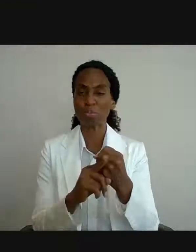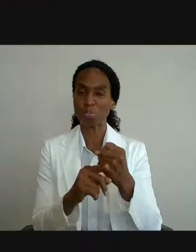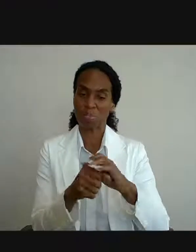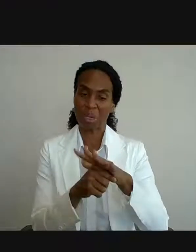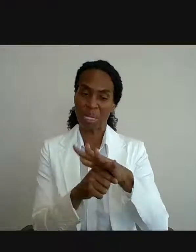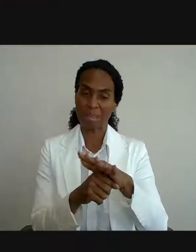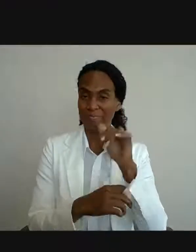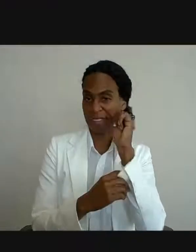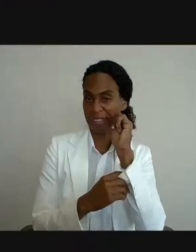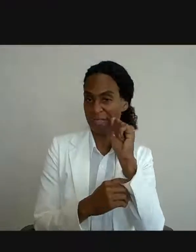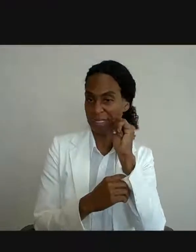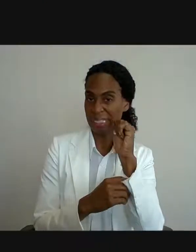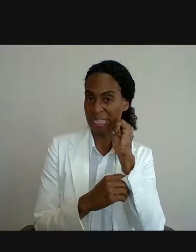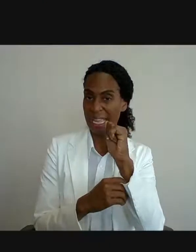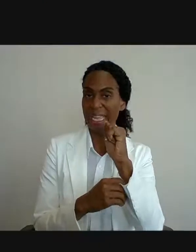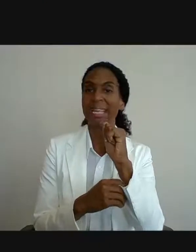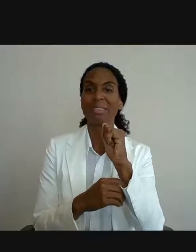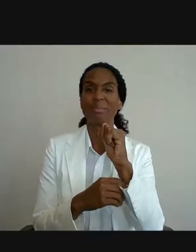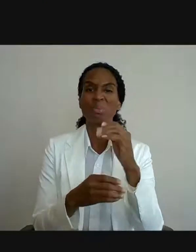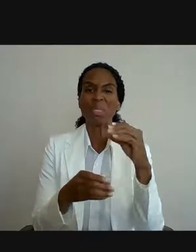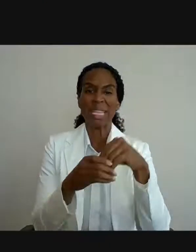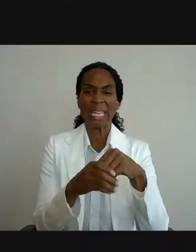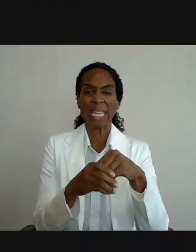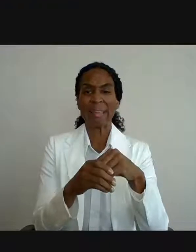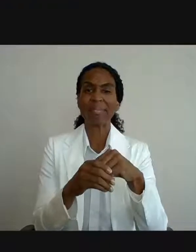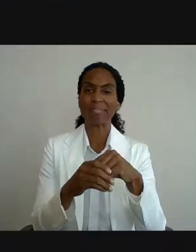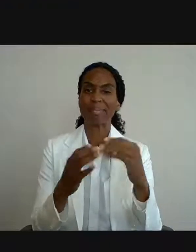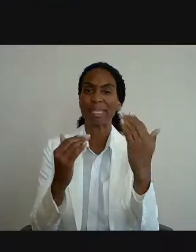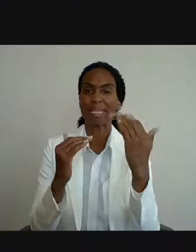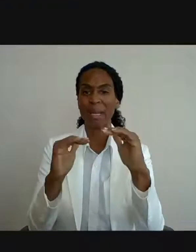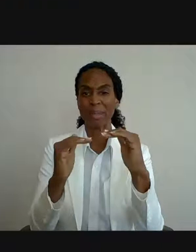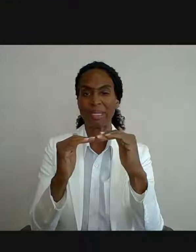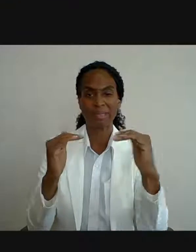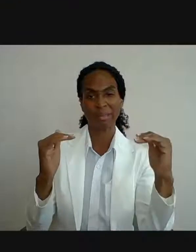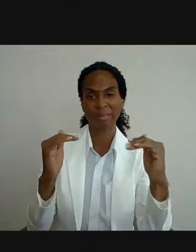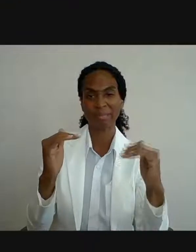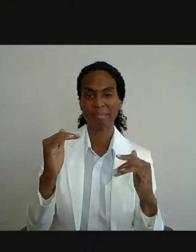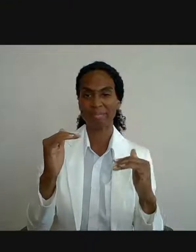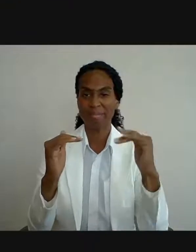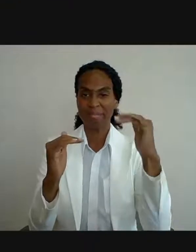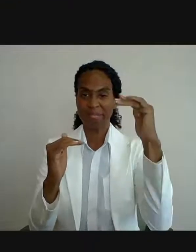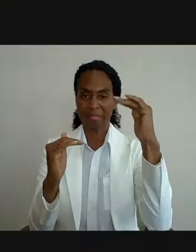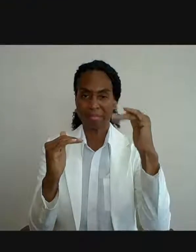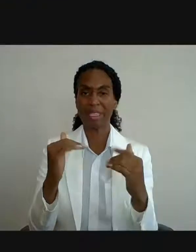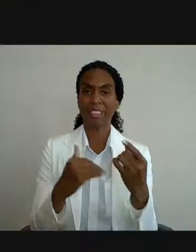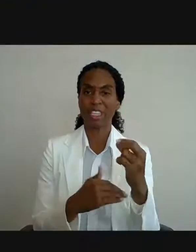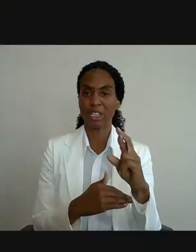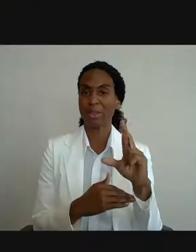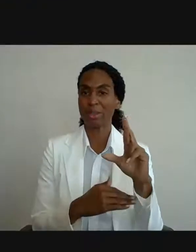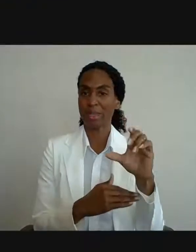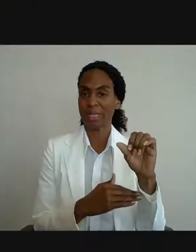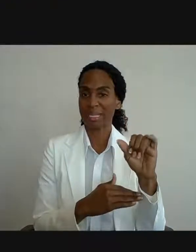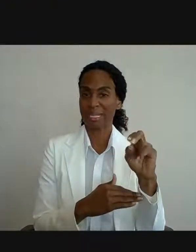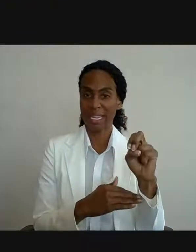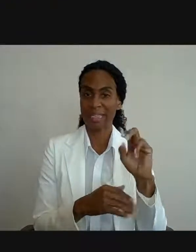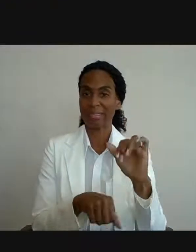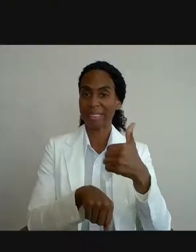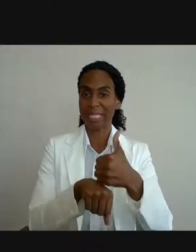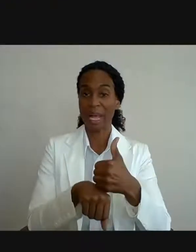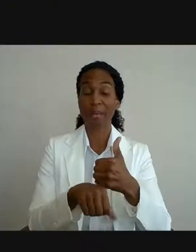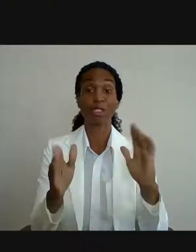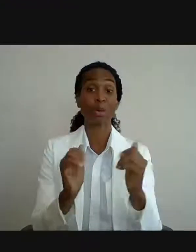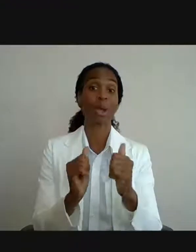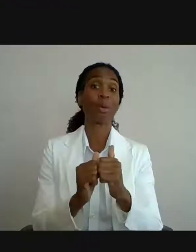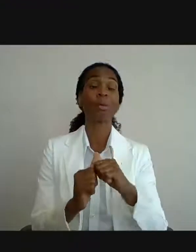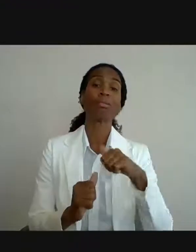are within the original thresholds that Dr. Caine set out. When compared with